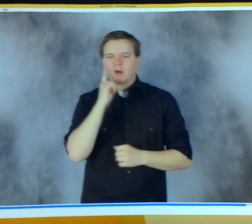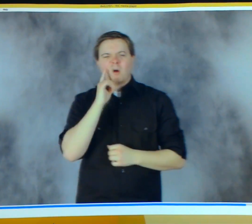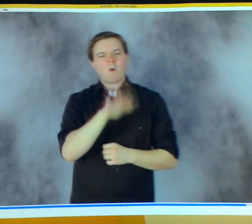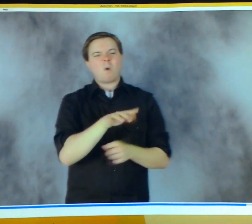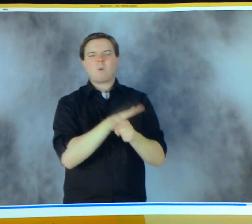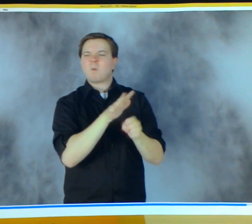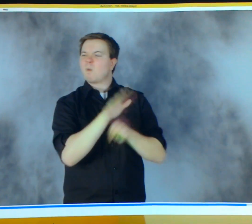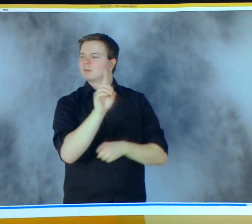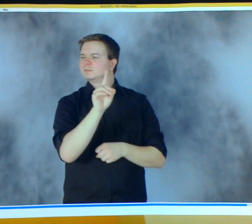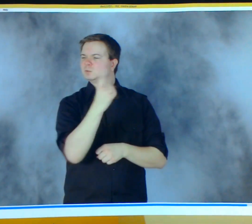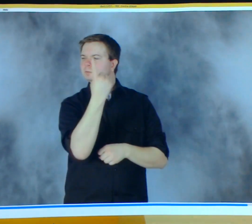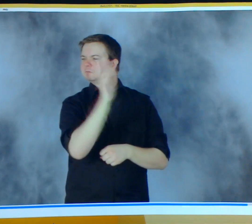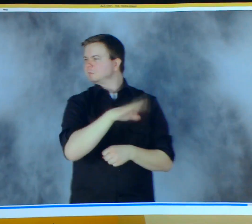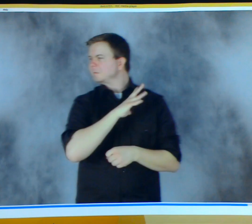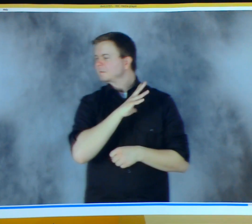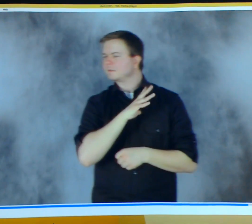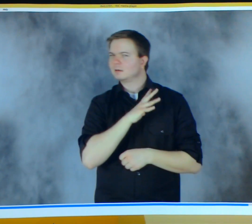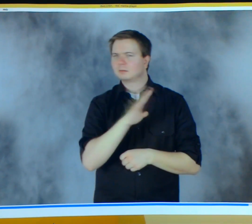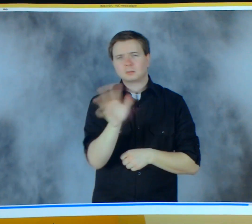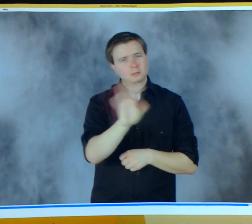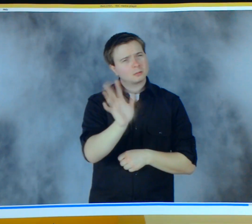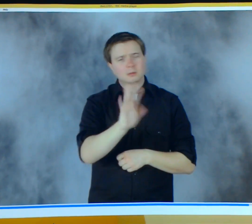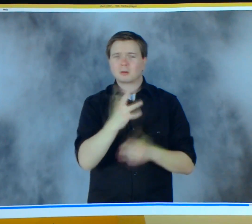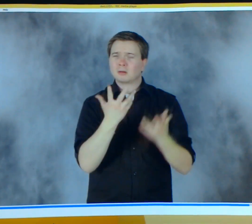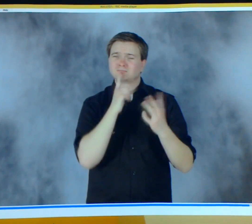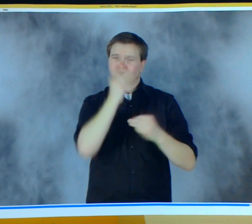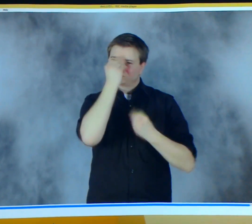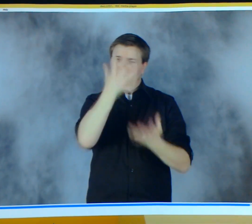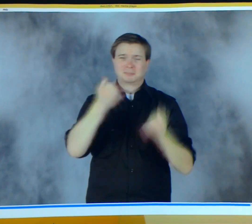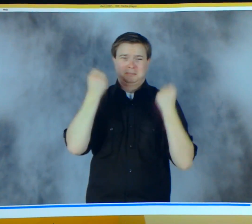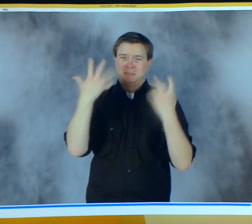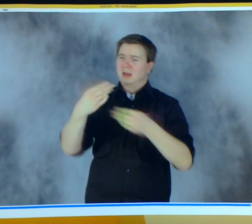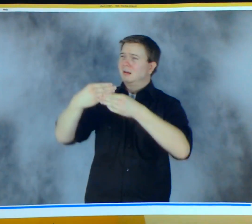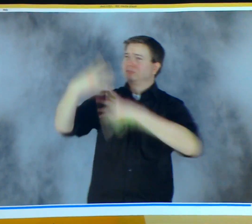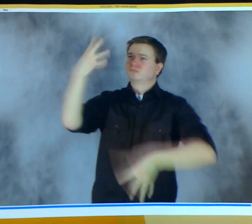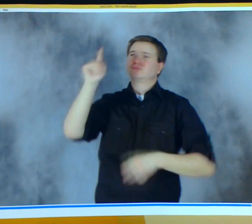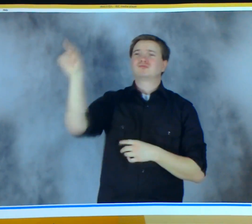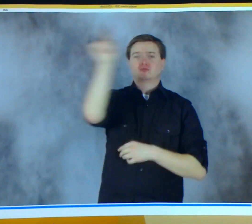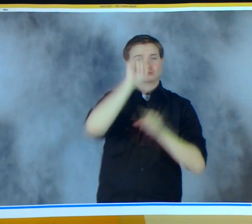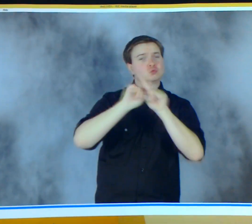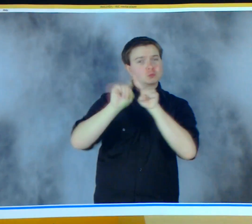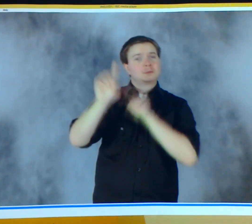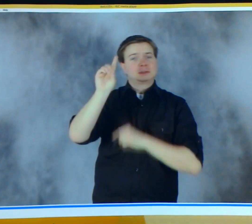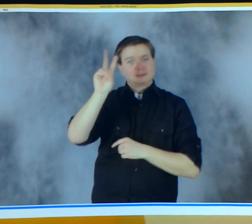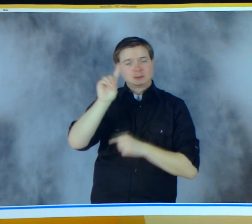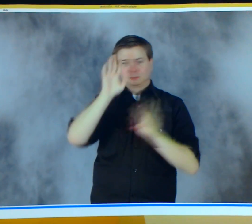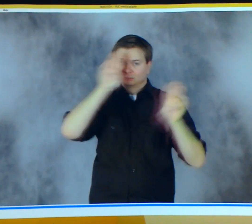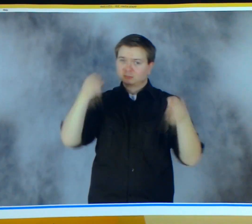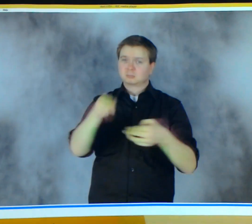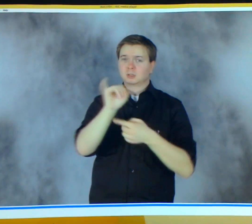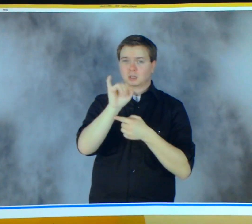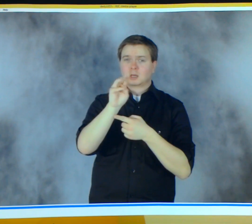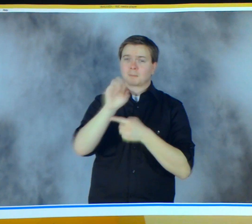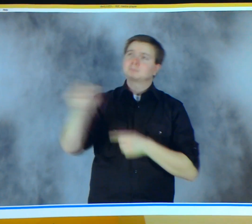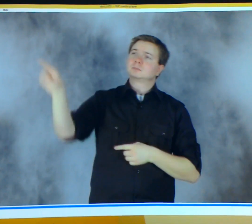a stepping stone that you can use to continue your own research. What we provide here is only a